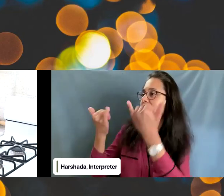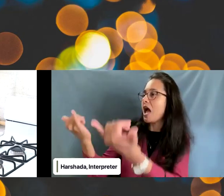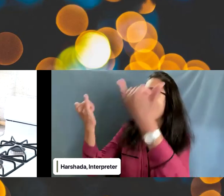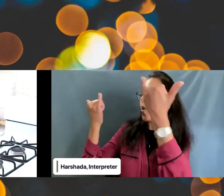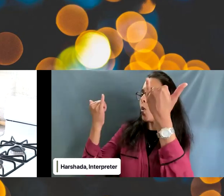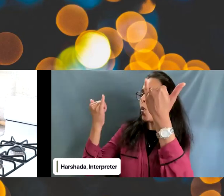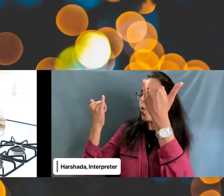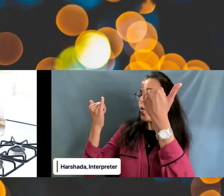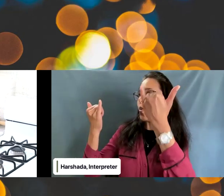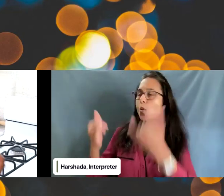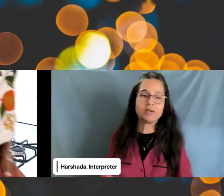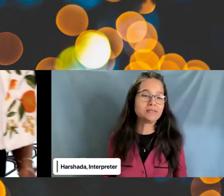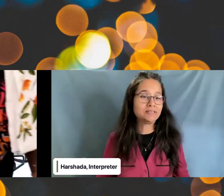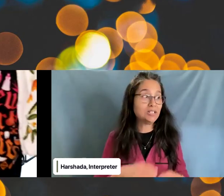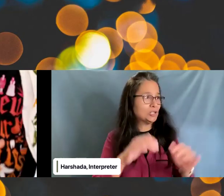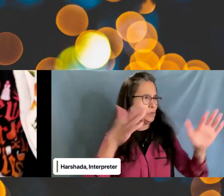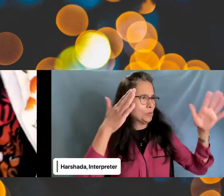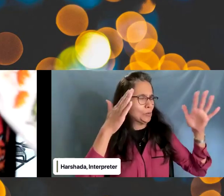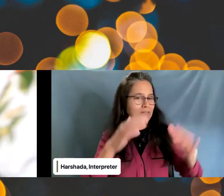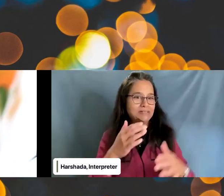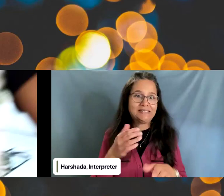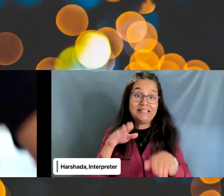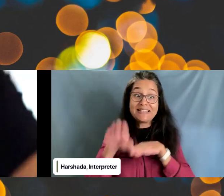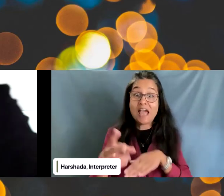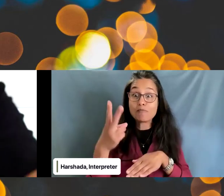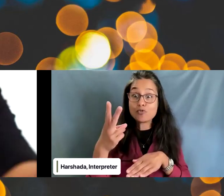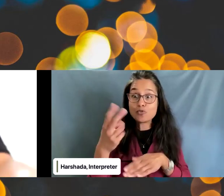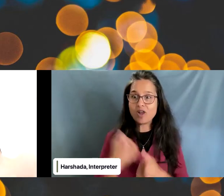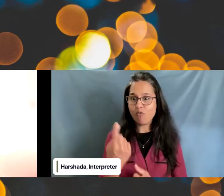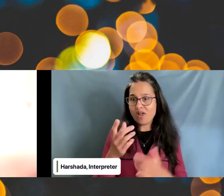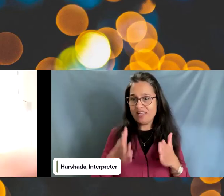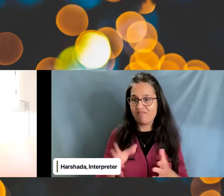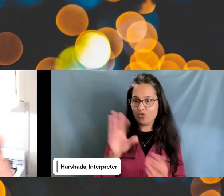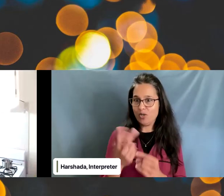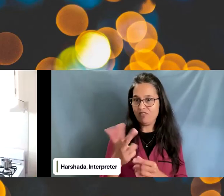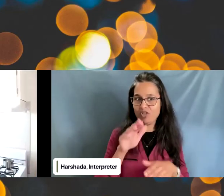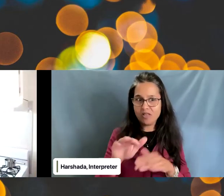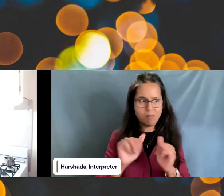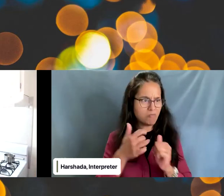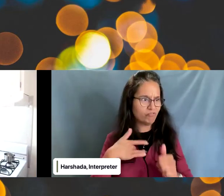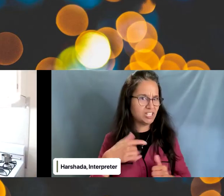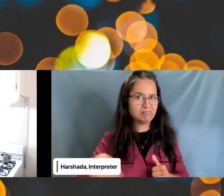Woo! All right, that's step 2 of 3, everybody. How are y'all feeling?